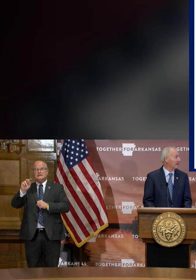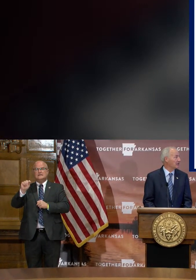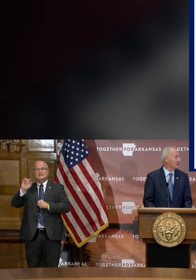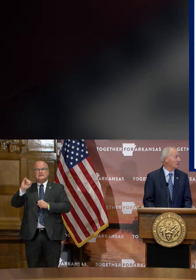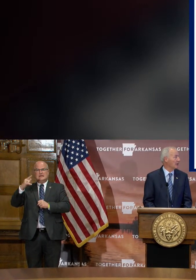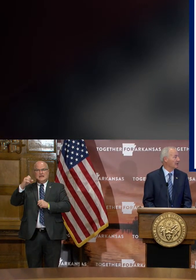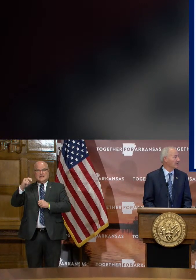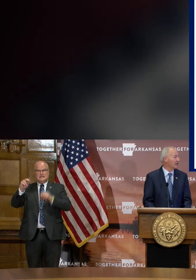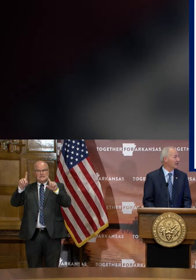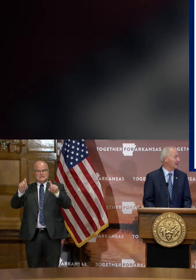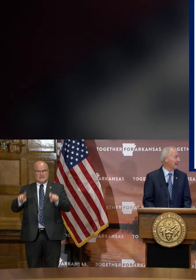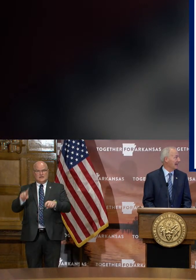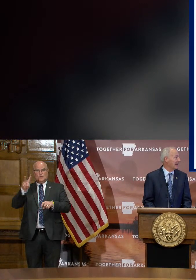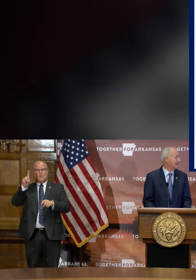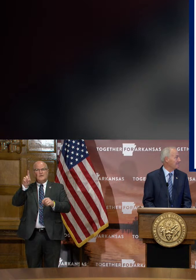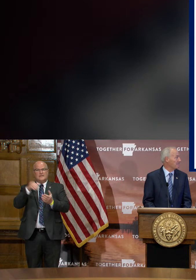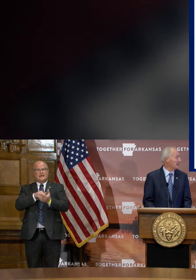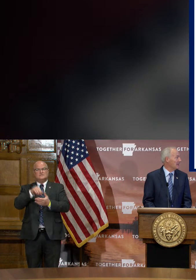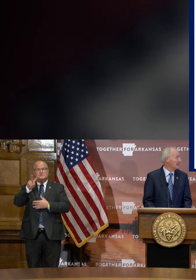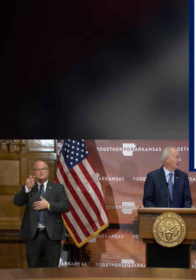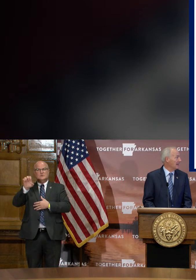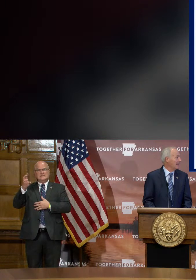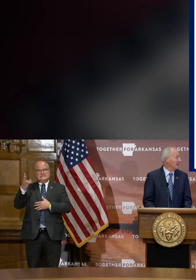is 1,269.